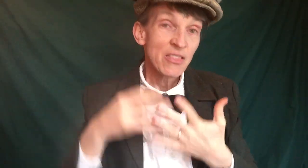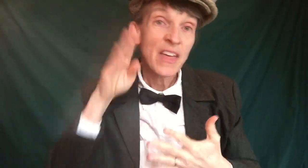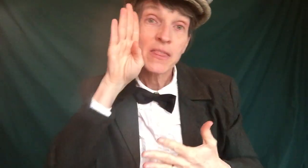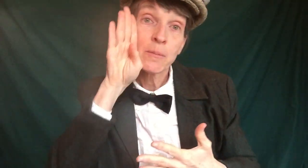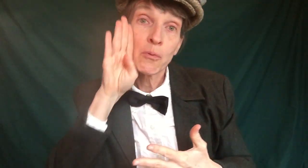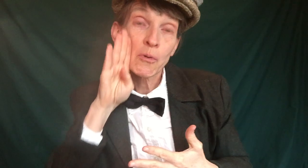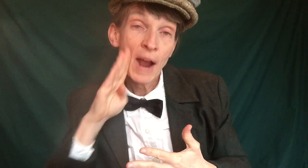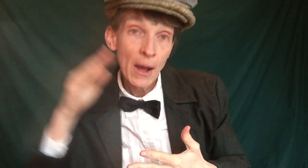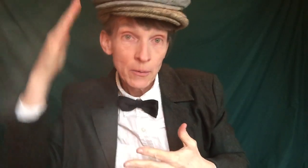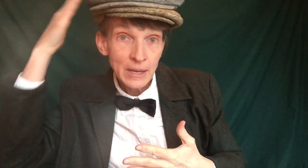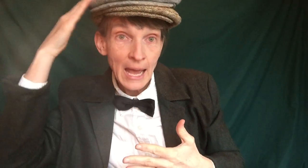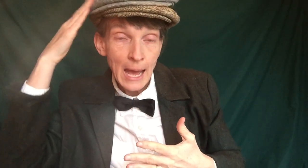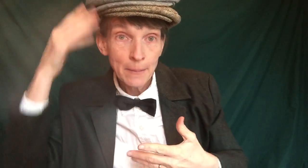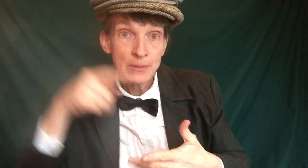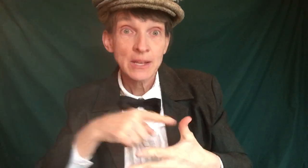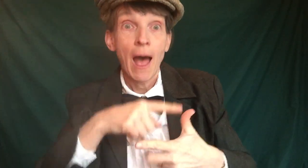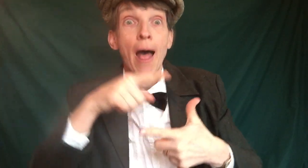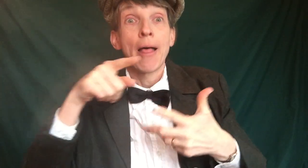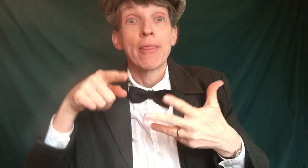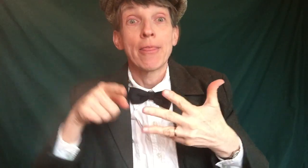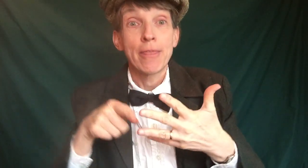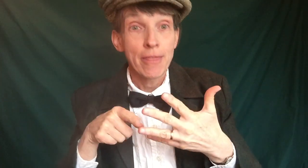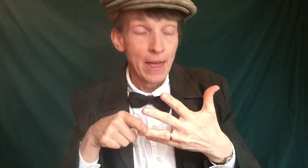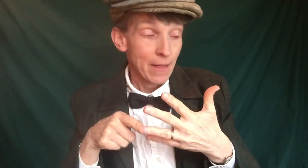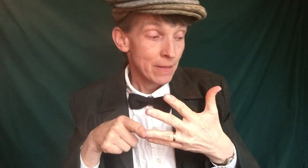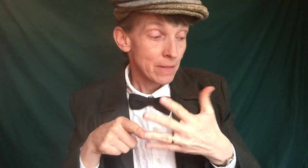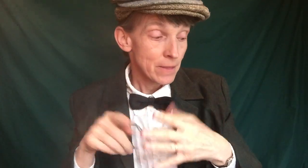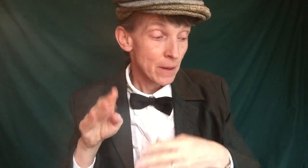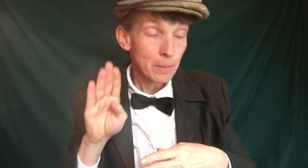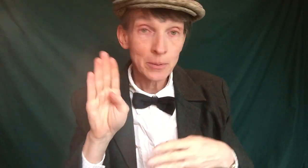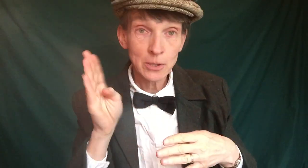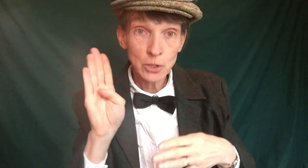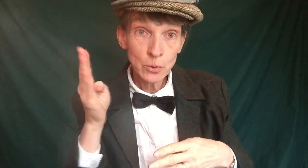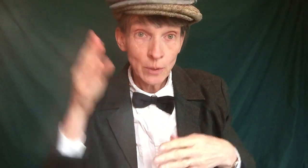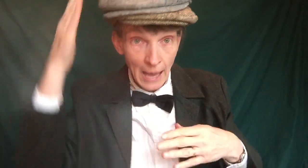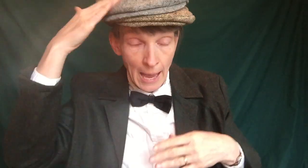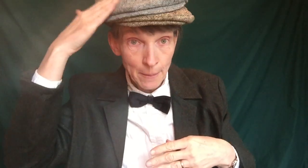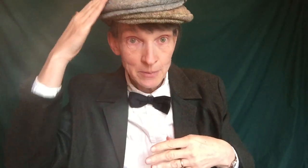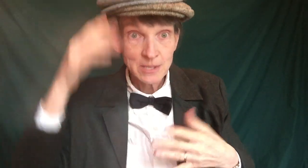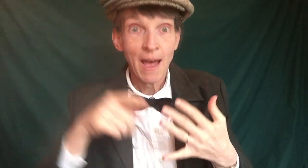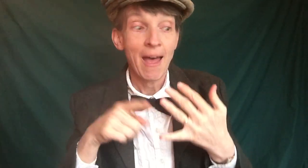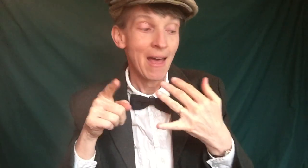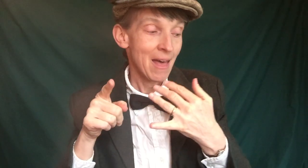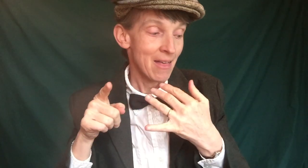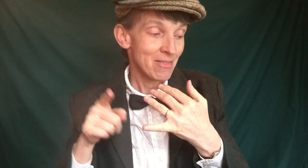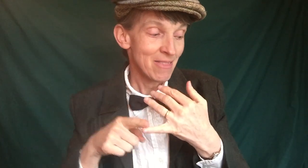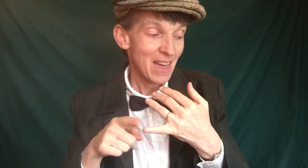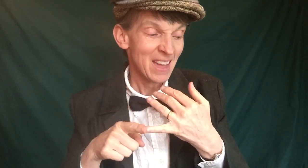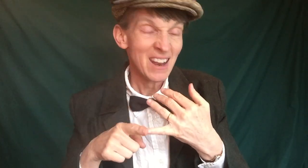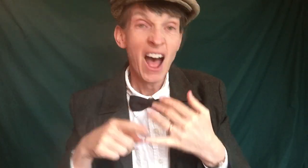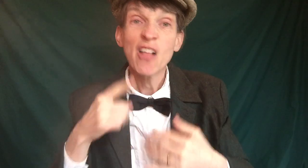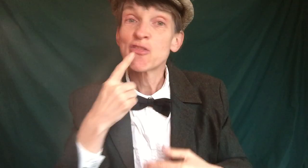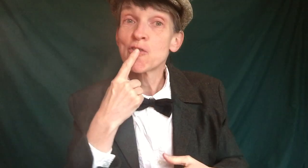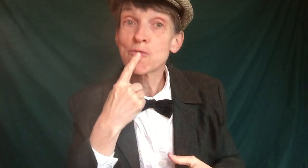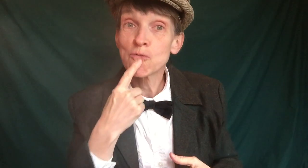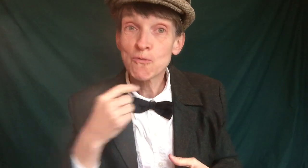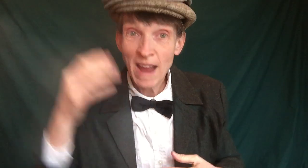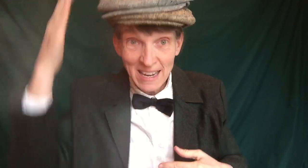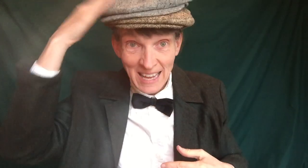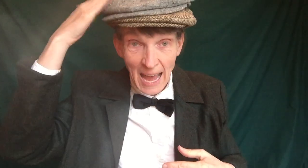then the brown caps, then the blue caps, and then the red